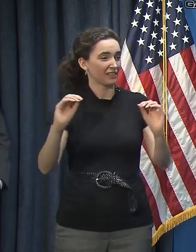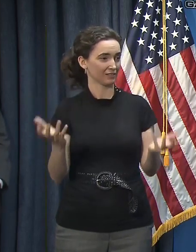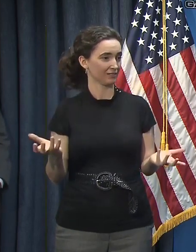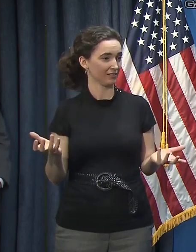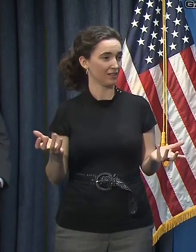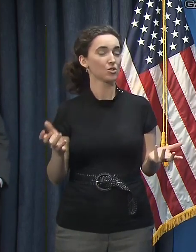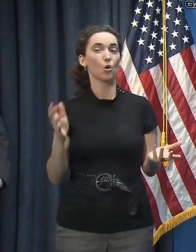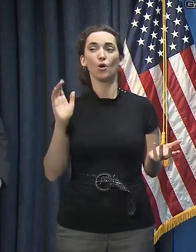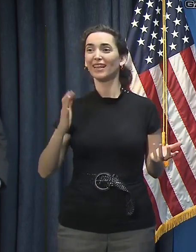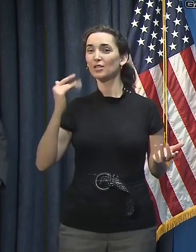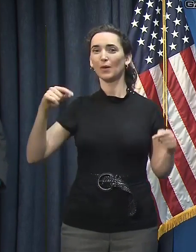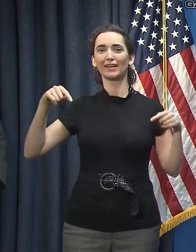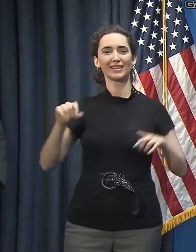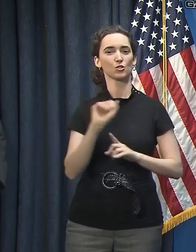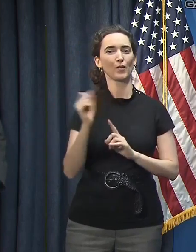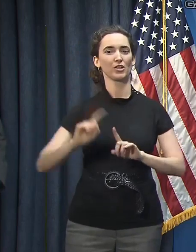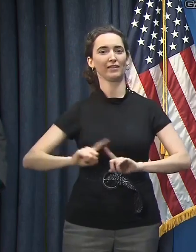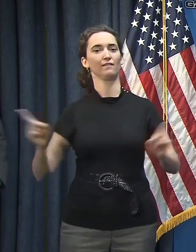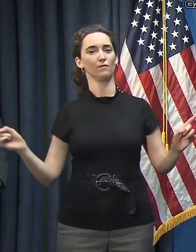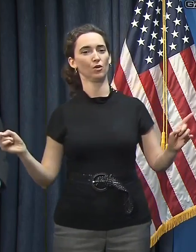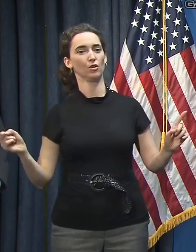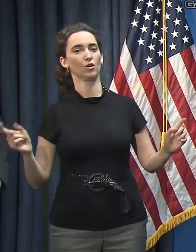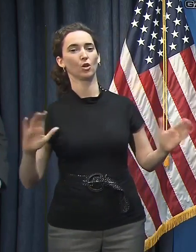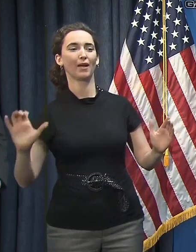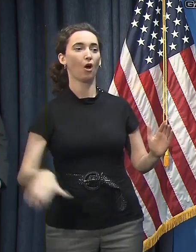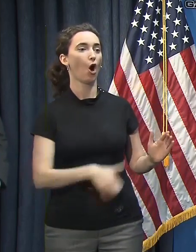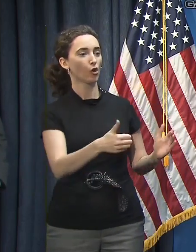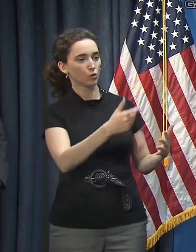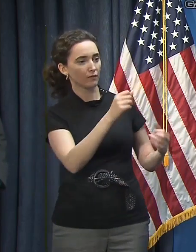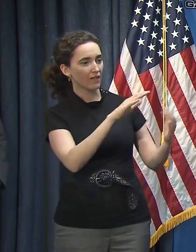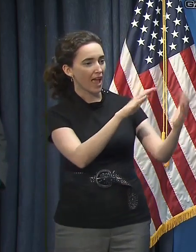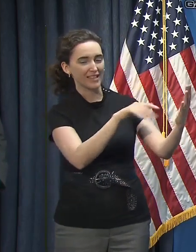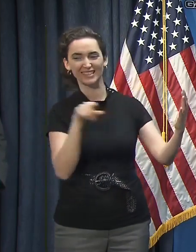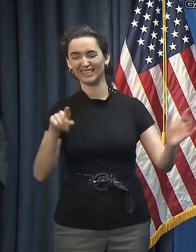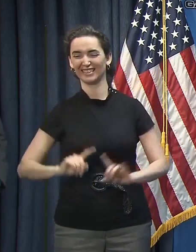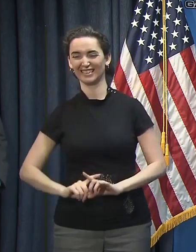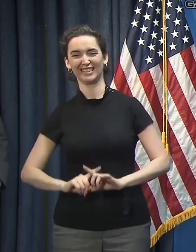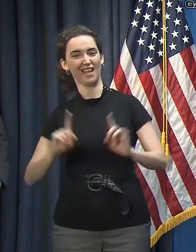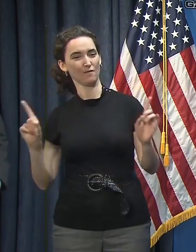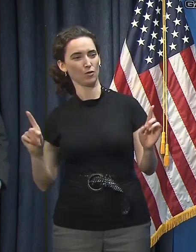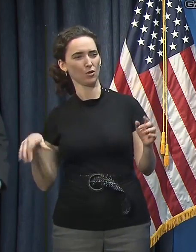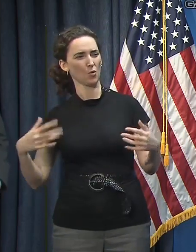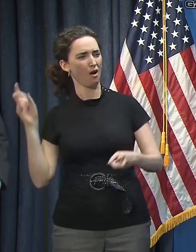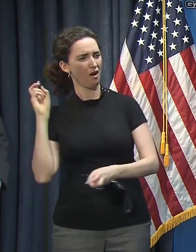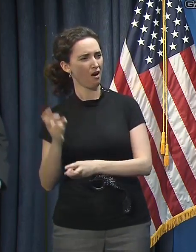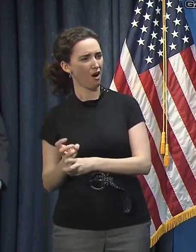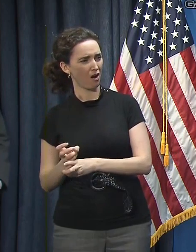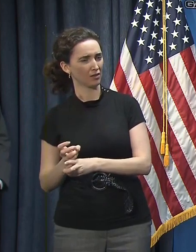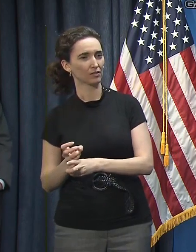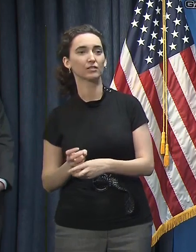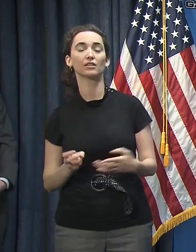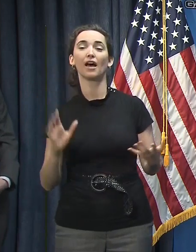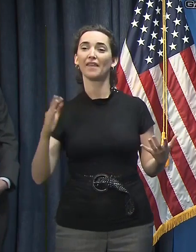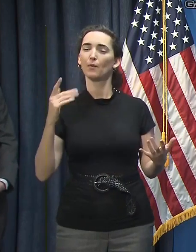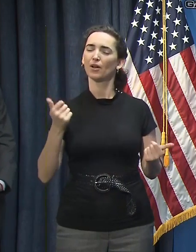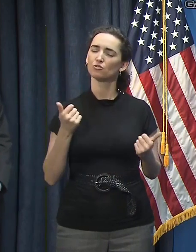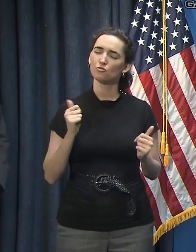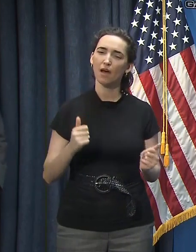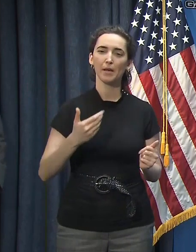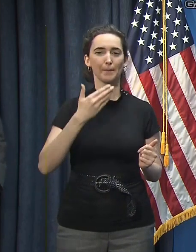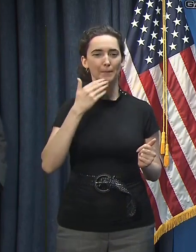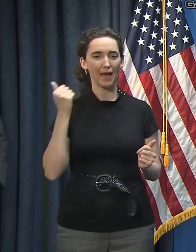makes this so different than other things that we deal with and make it so hard. And it's why we try very hard